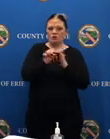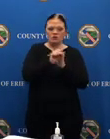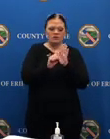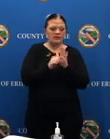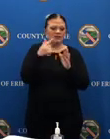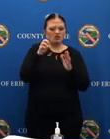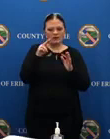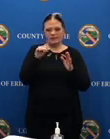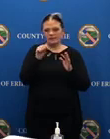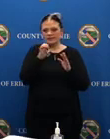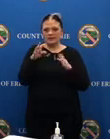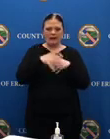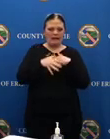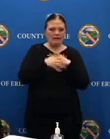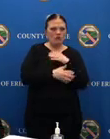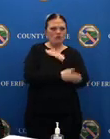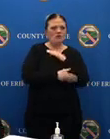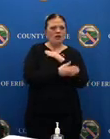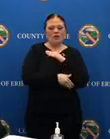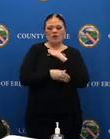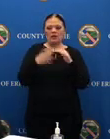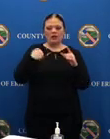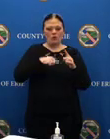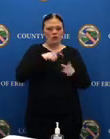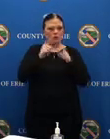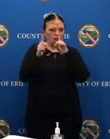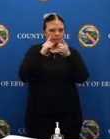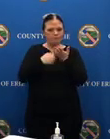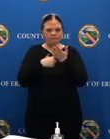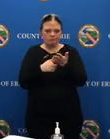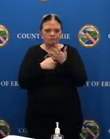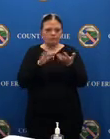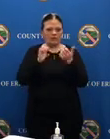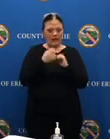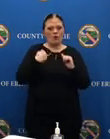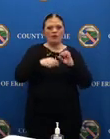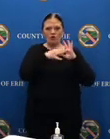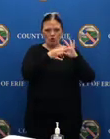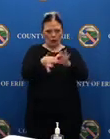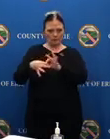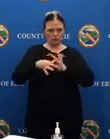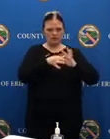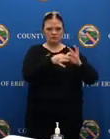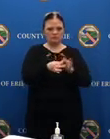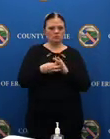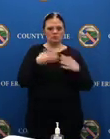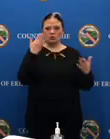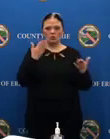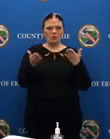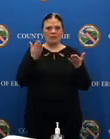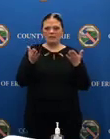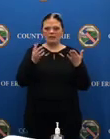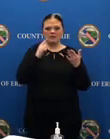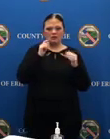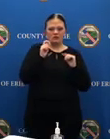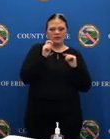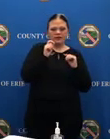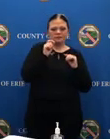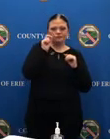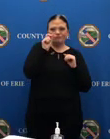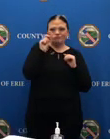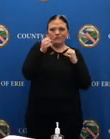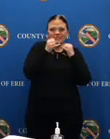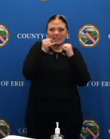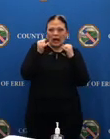Genesee, Niagara County on that call, and we were talking about how we are cooperating So there may be a dotted line on the map, and there may be